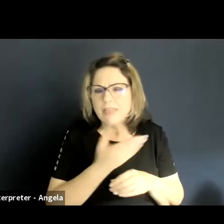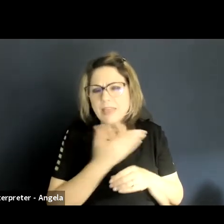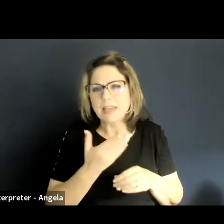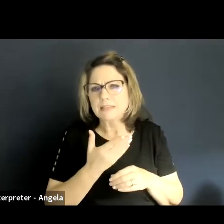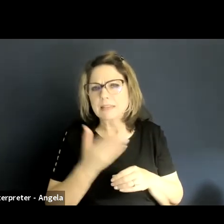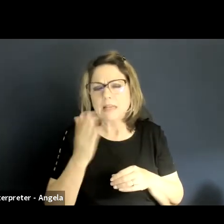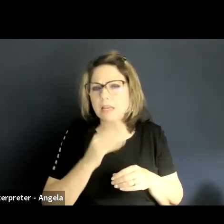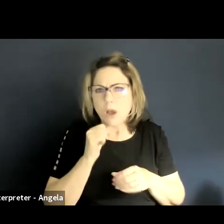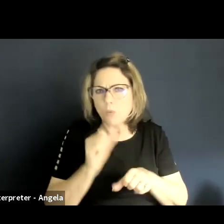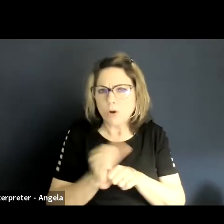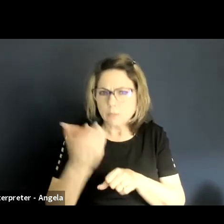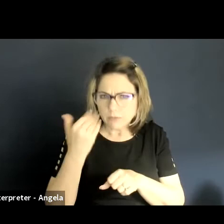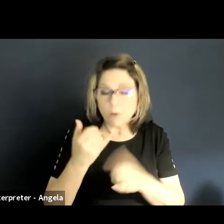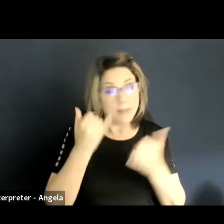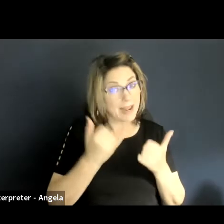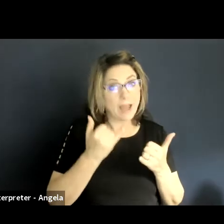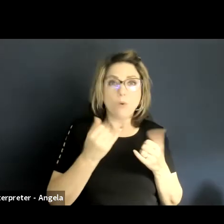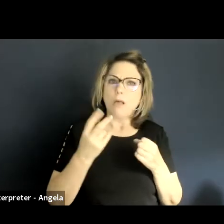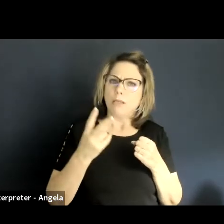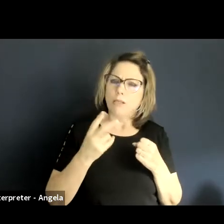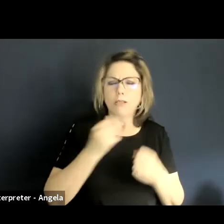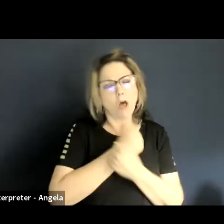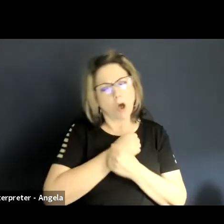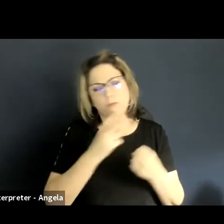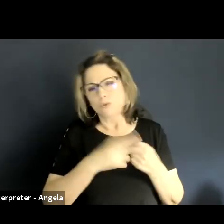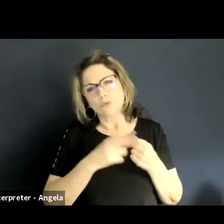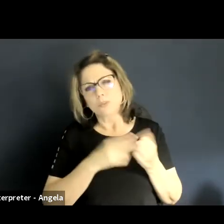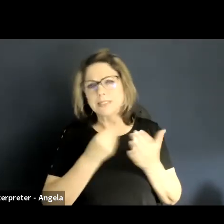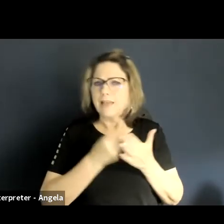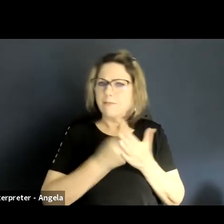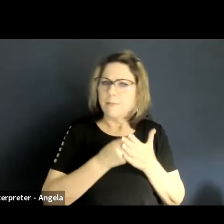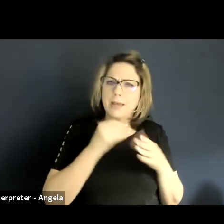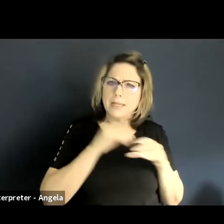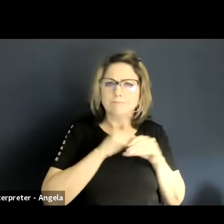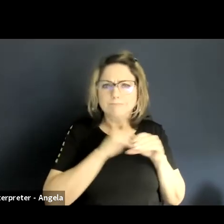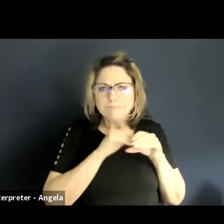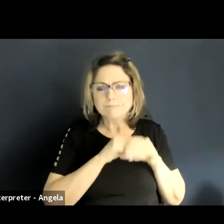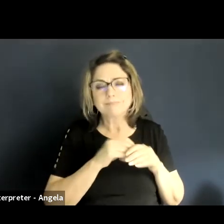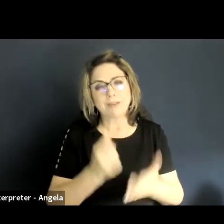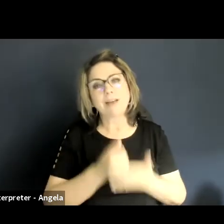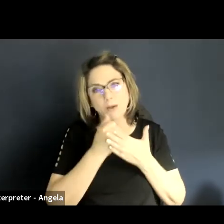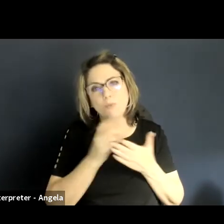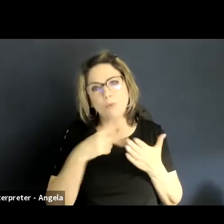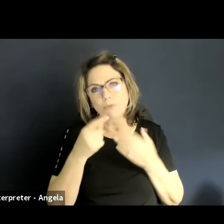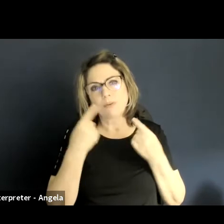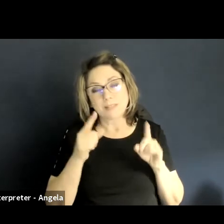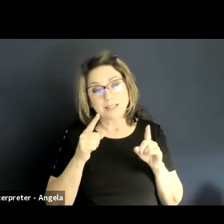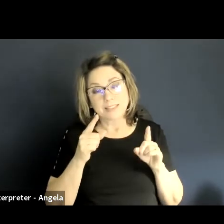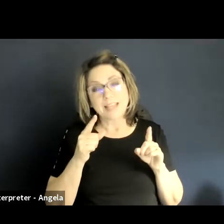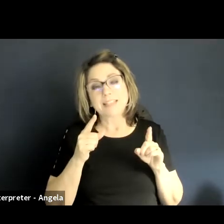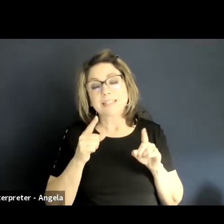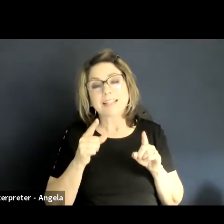her money. That kind of information can help you down the road, not only to show your program success, but help you with marketing.